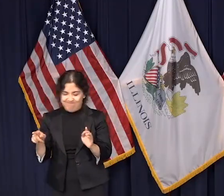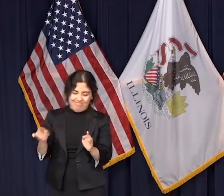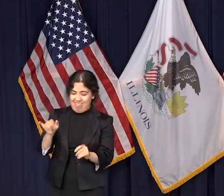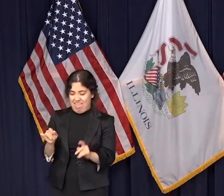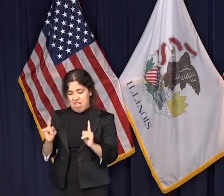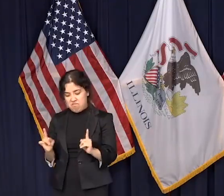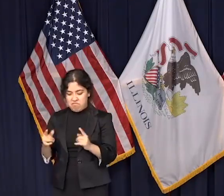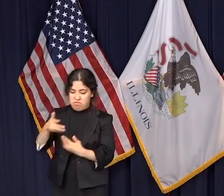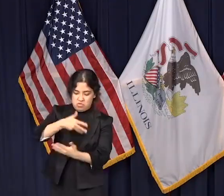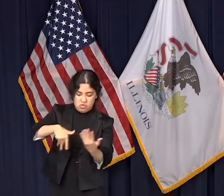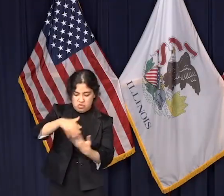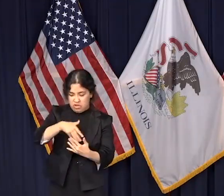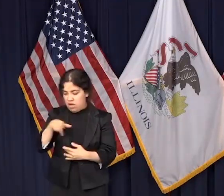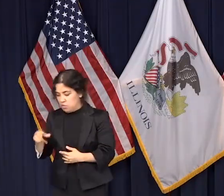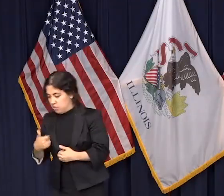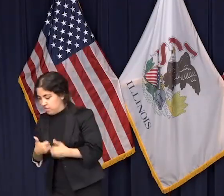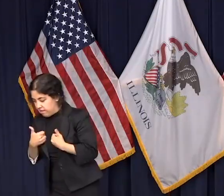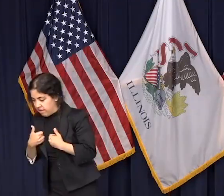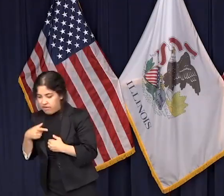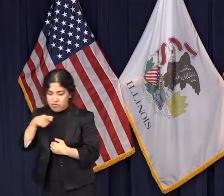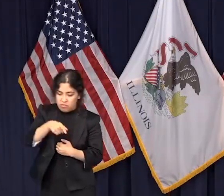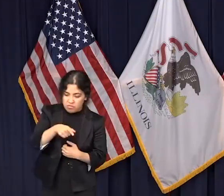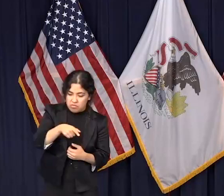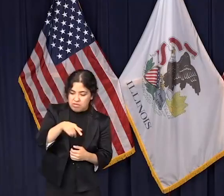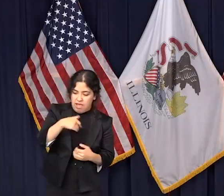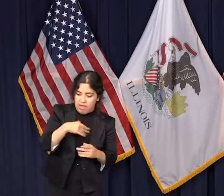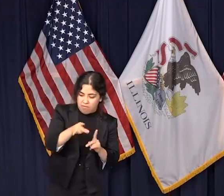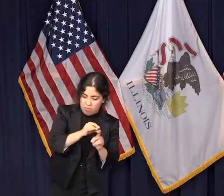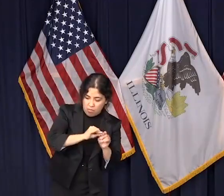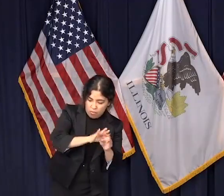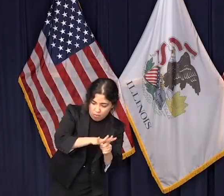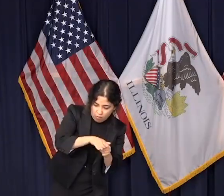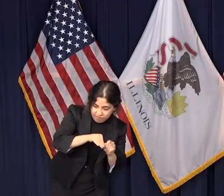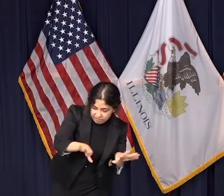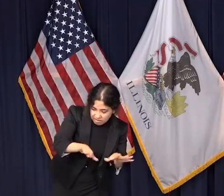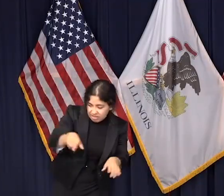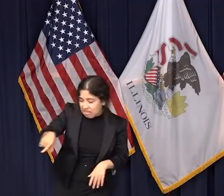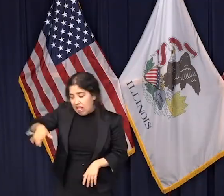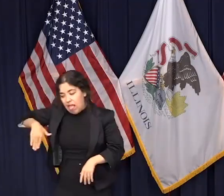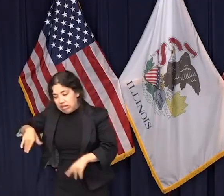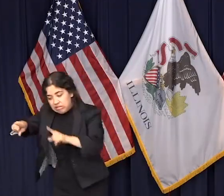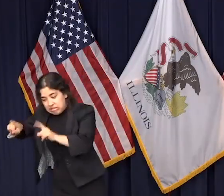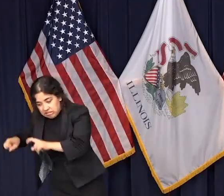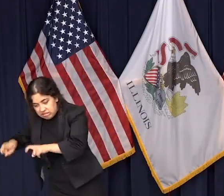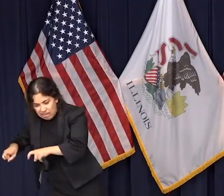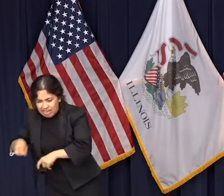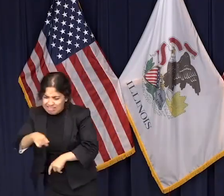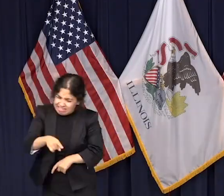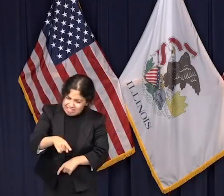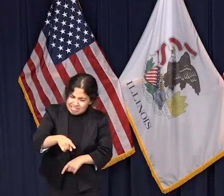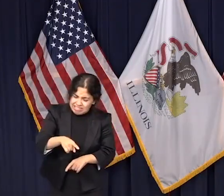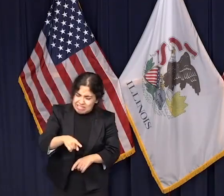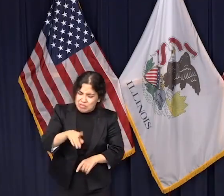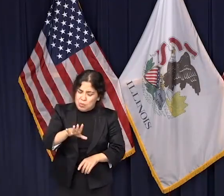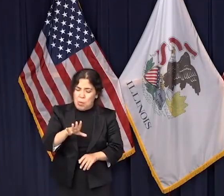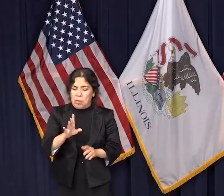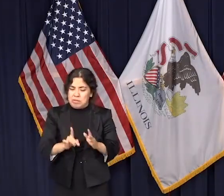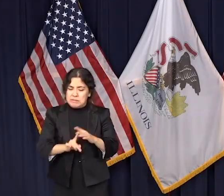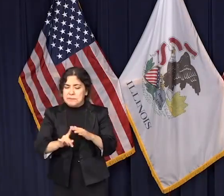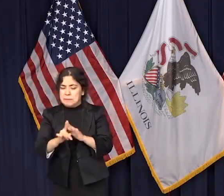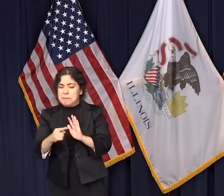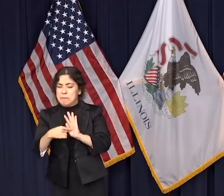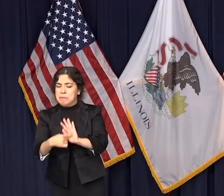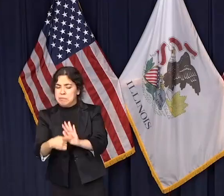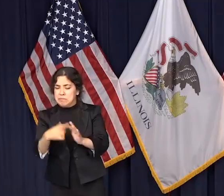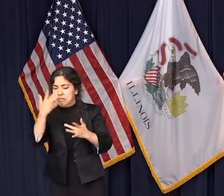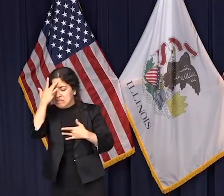with them, we didn't test you, but you had all the symptoms, and you know, you had this direct epidemiologic link, you probably had it too.